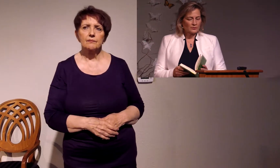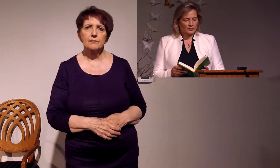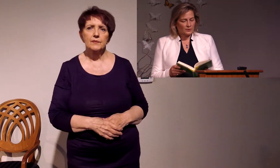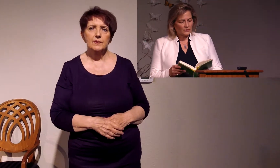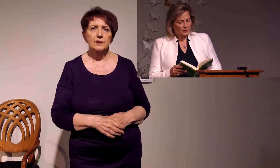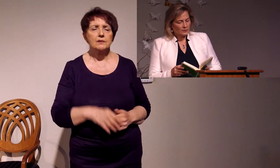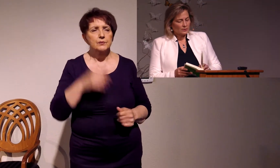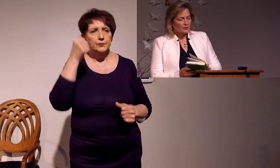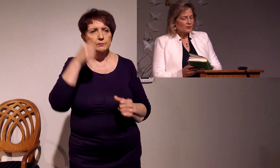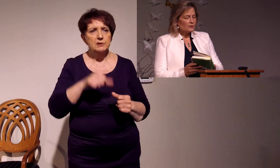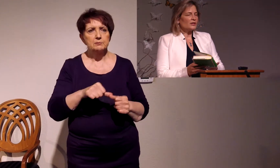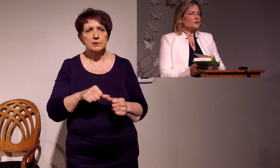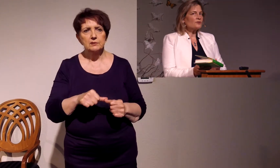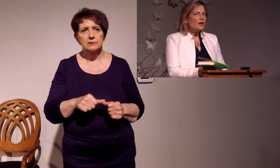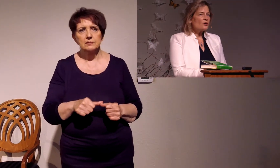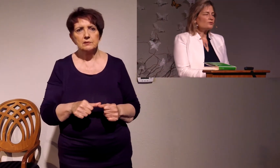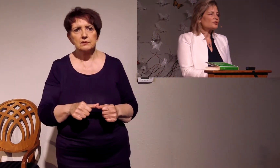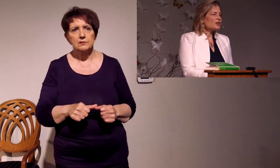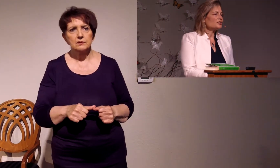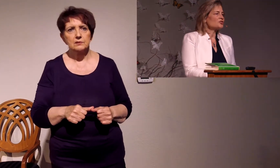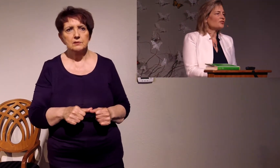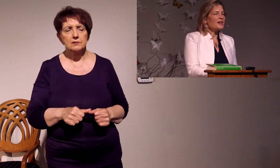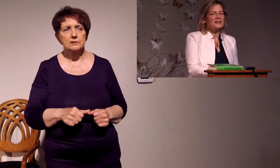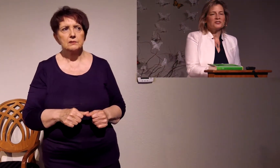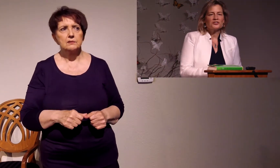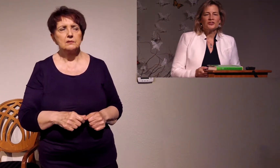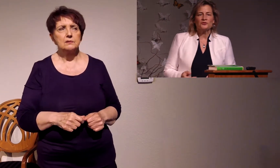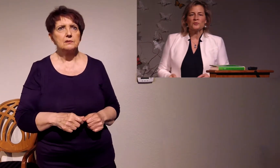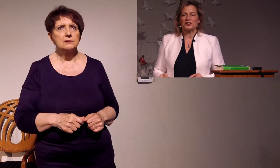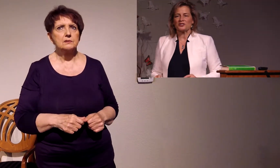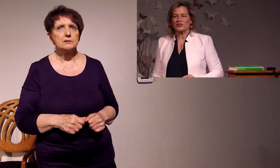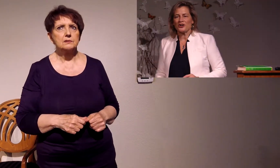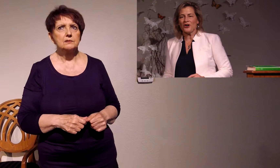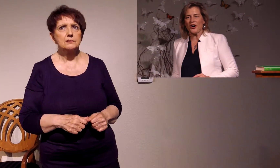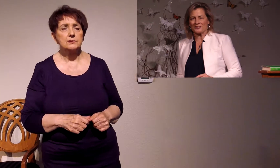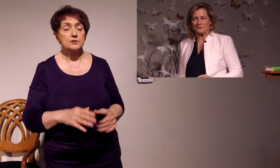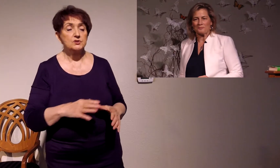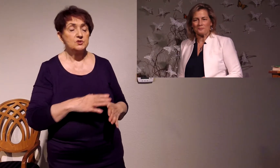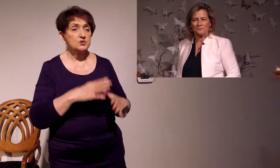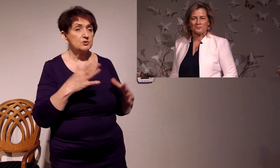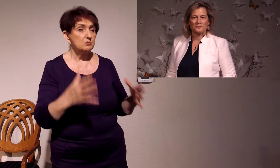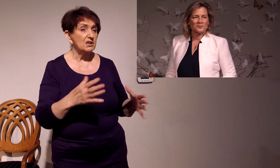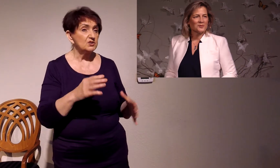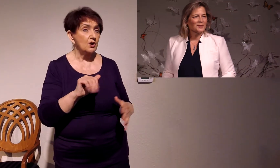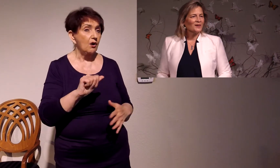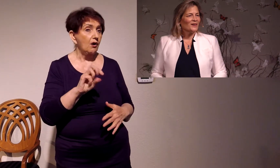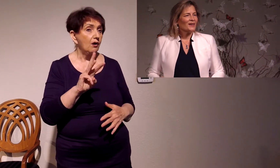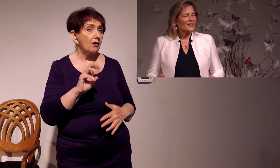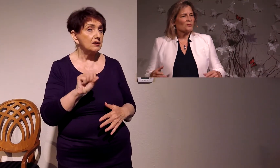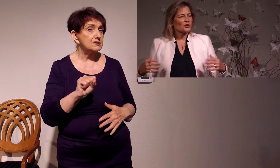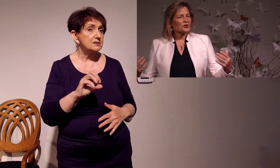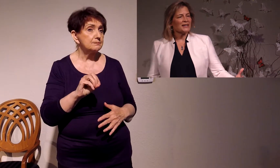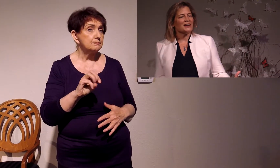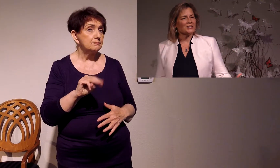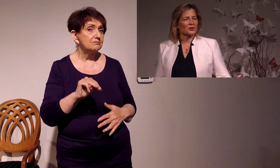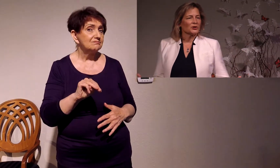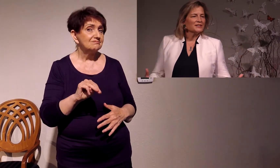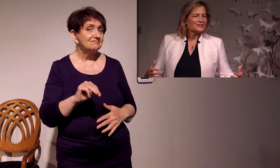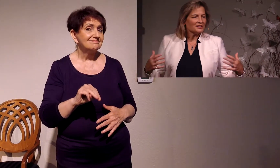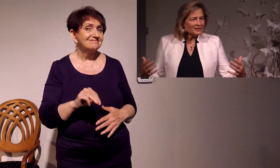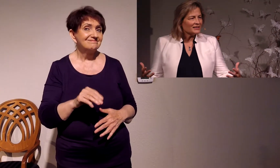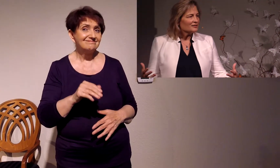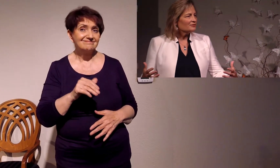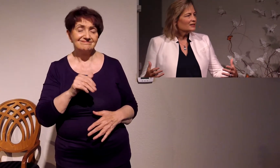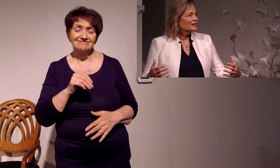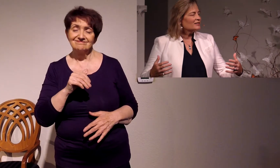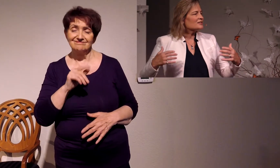remember, there's no such thing as too much awesome. And we're here